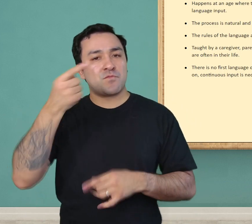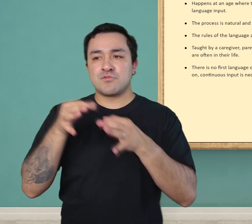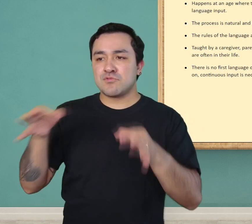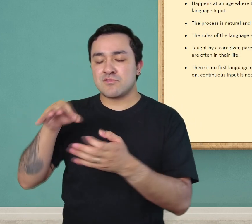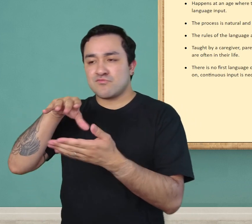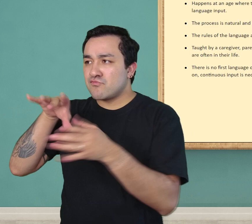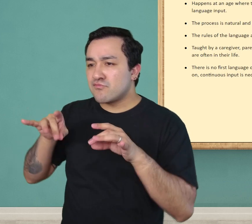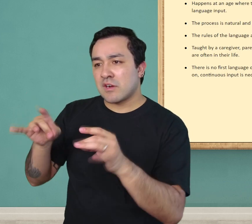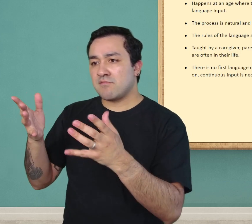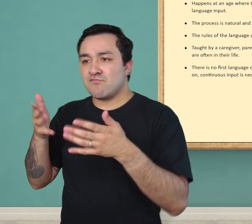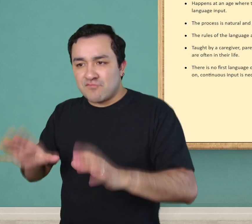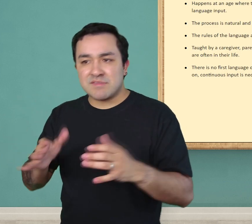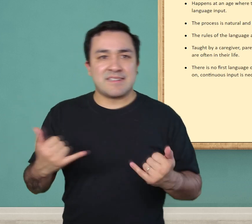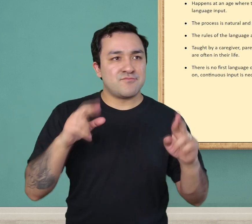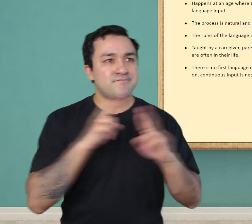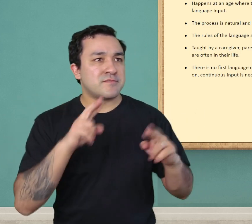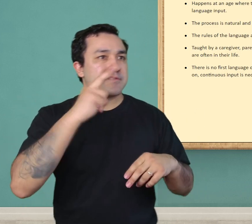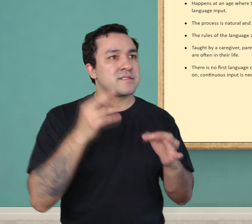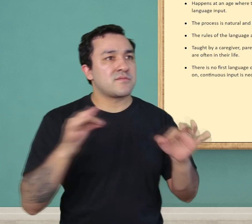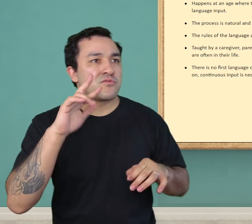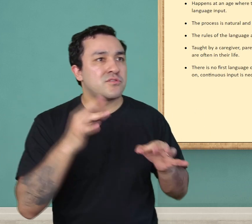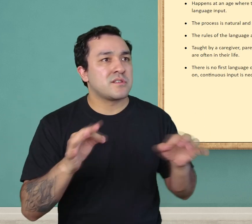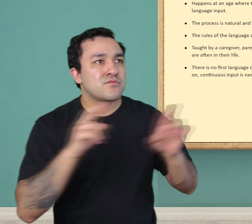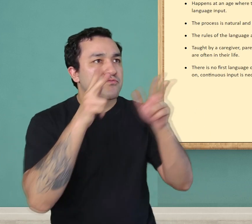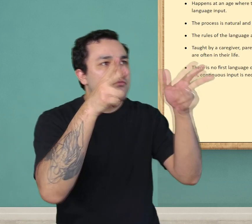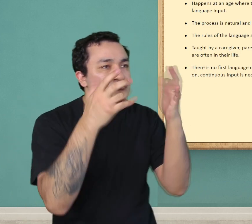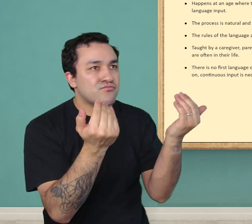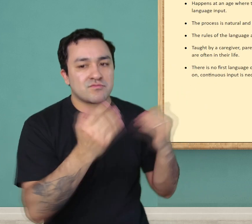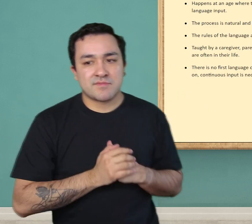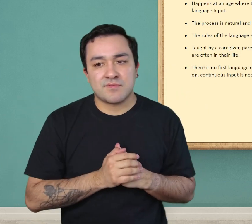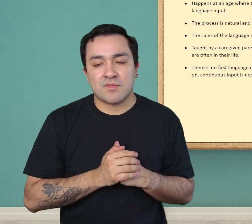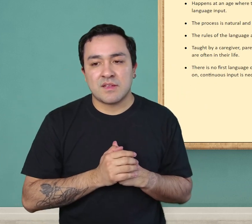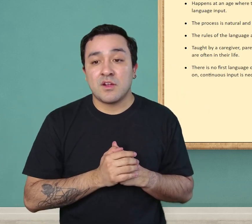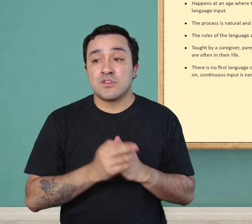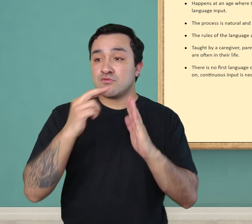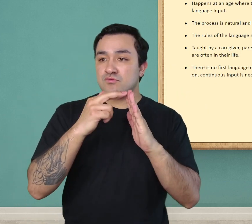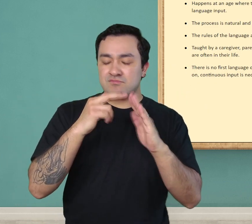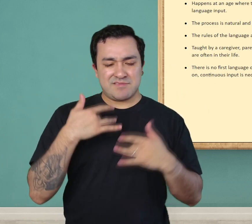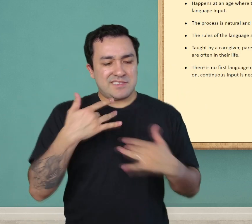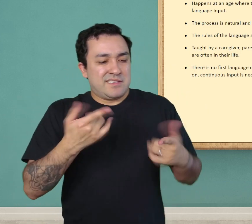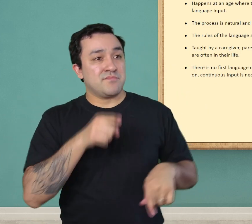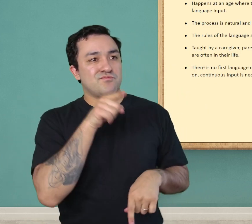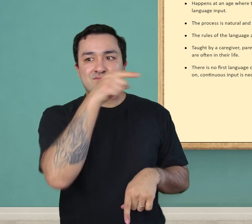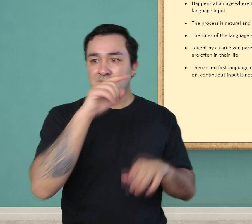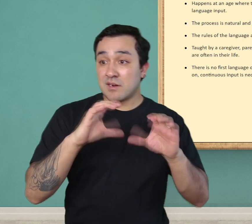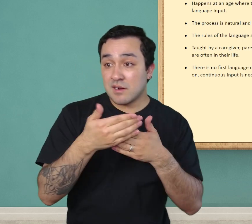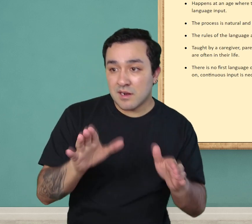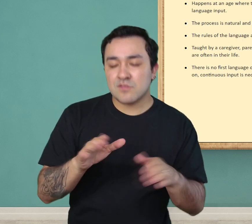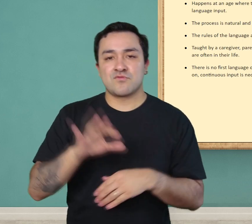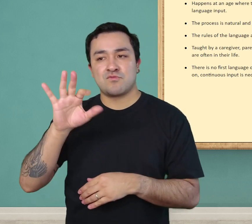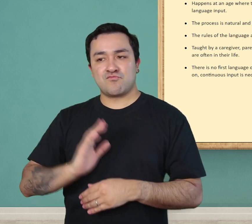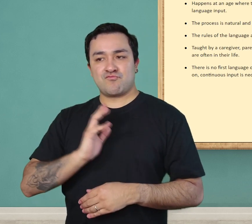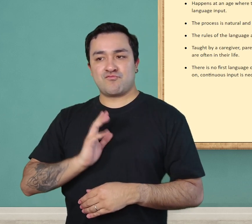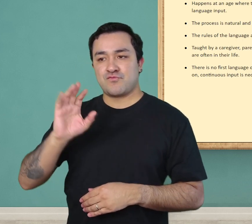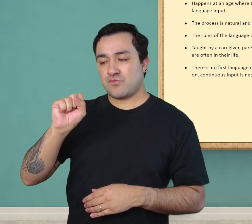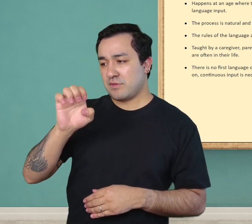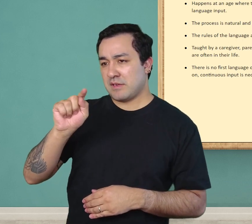Language learning is the opposite of acquisition. It happens after a person has a first language and typically in a formal setting, such